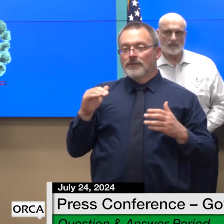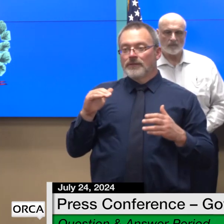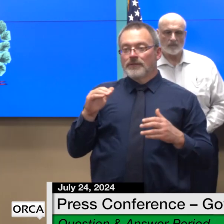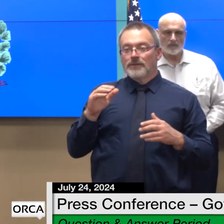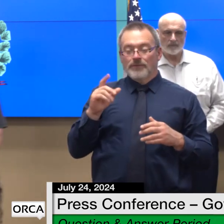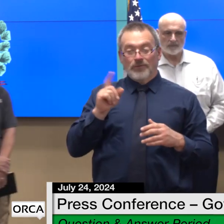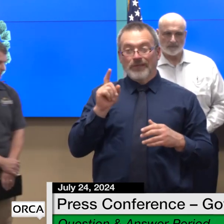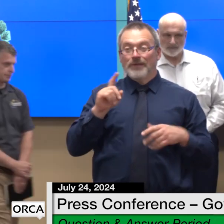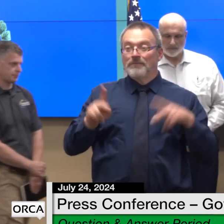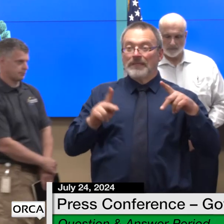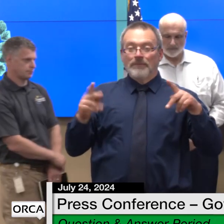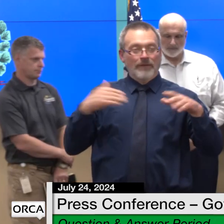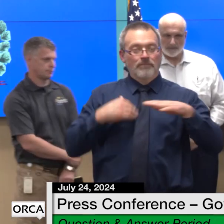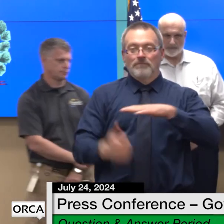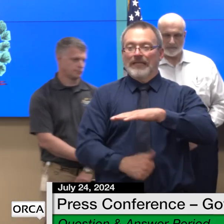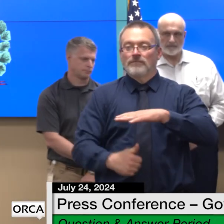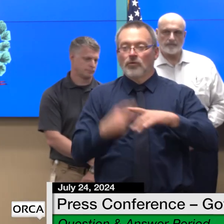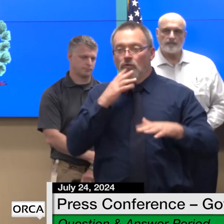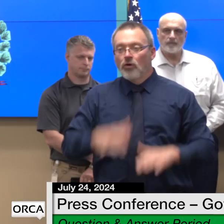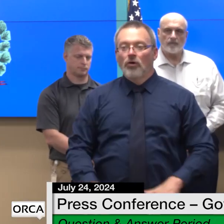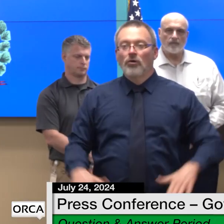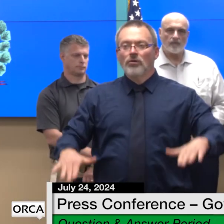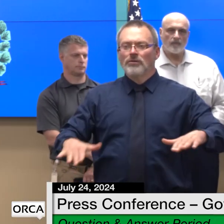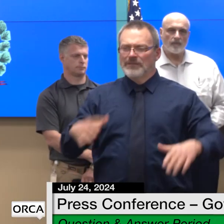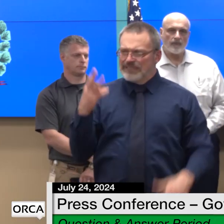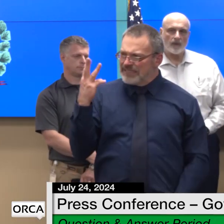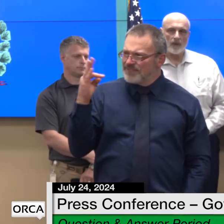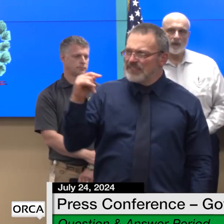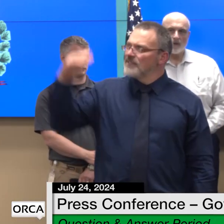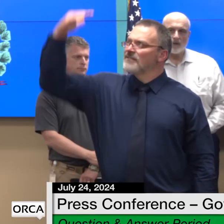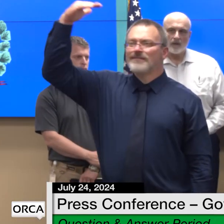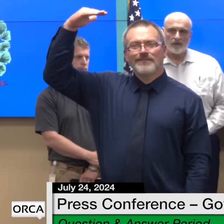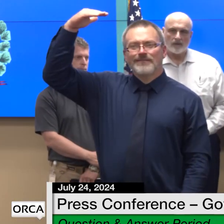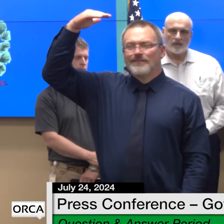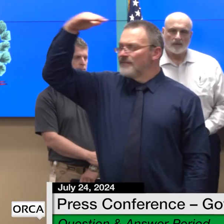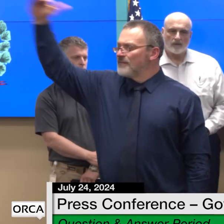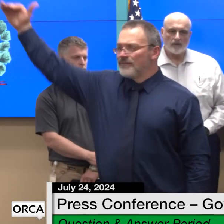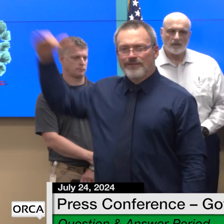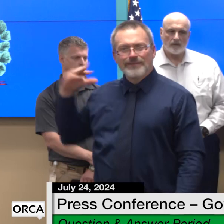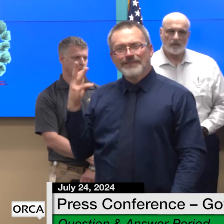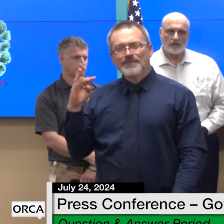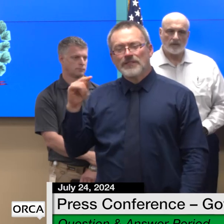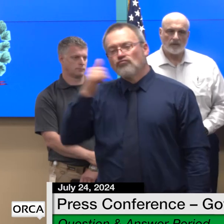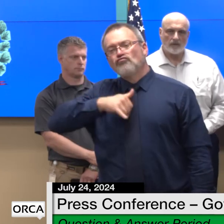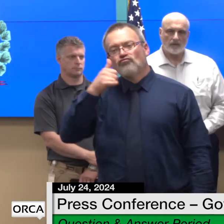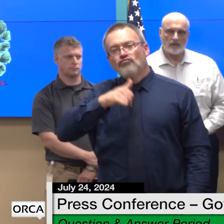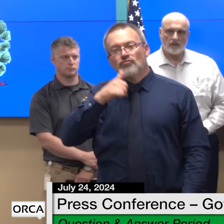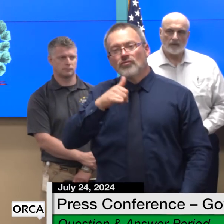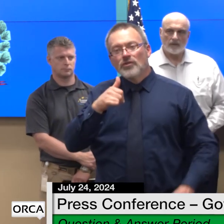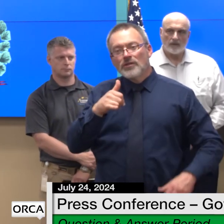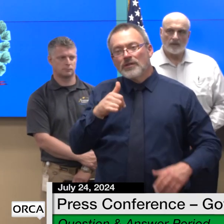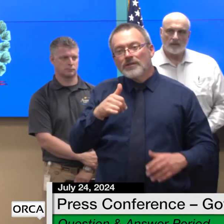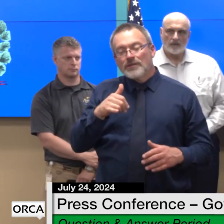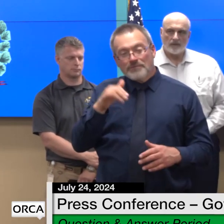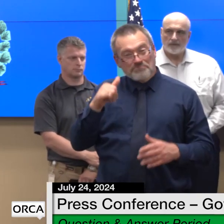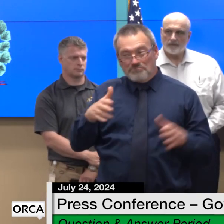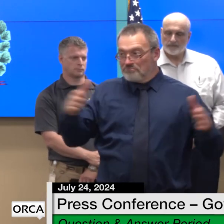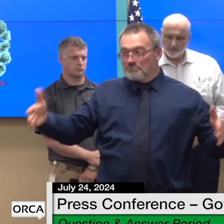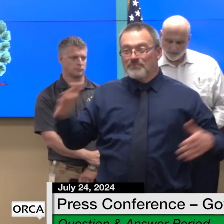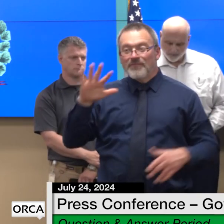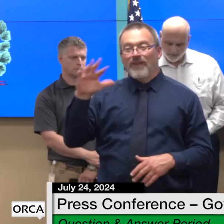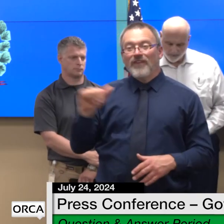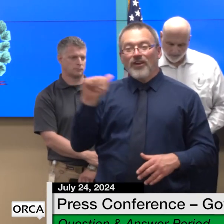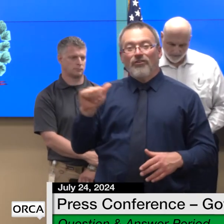water reaching their first floor. So a really significant improvement on a fairly small 5-acre site. And we need to